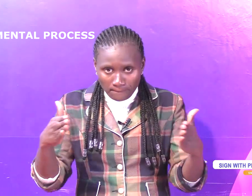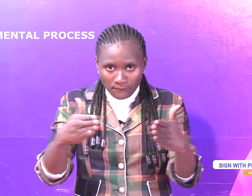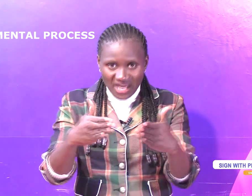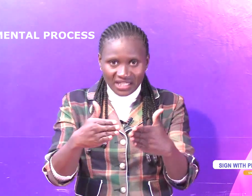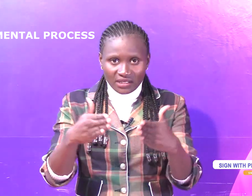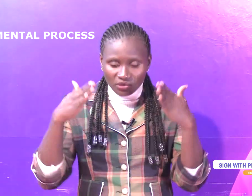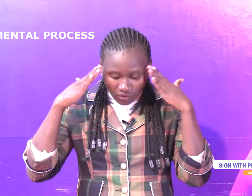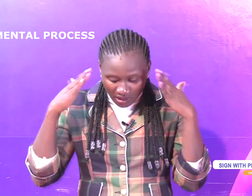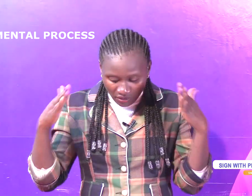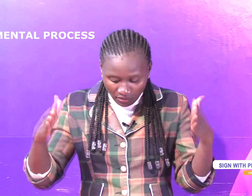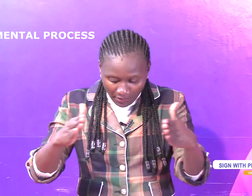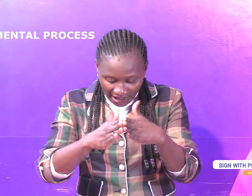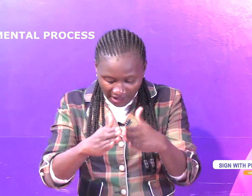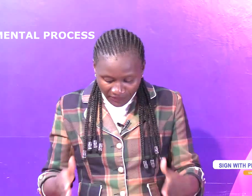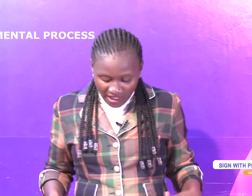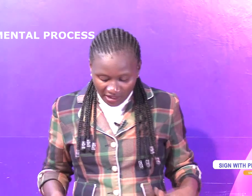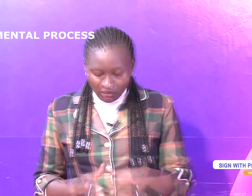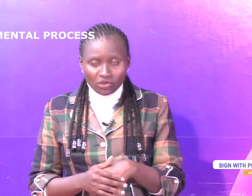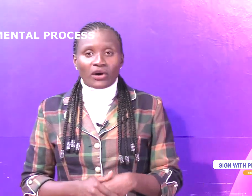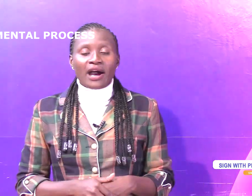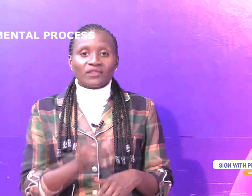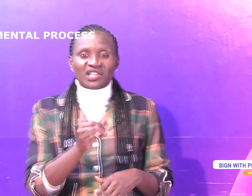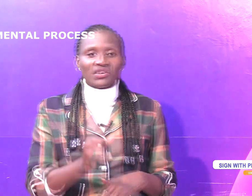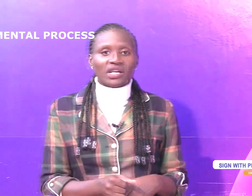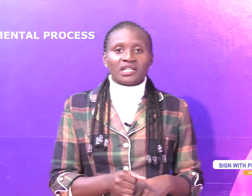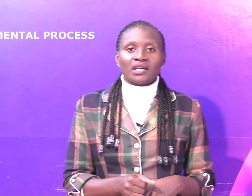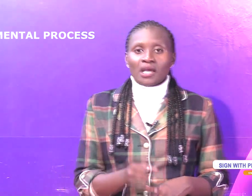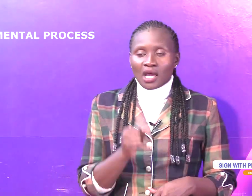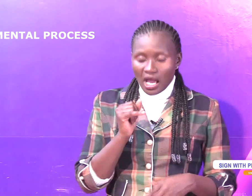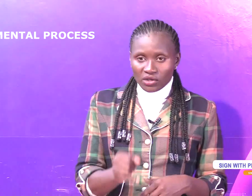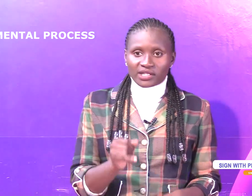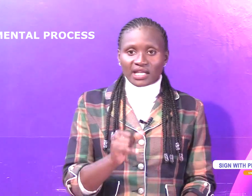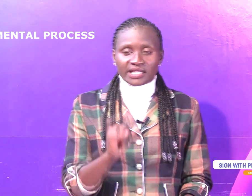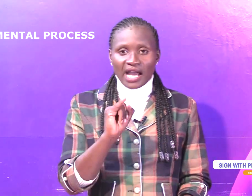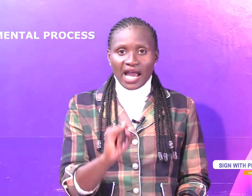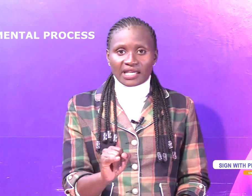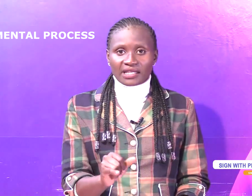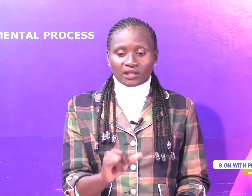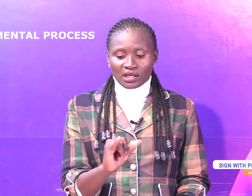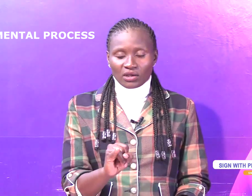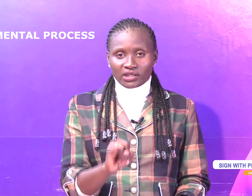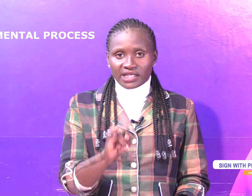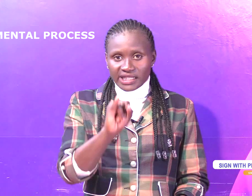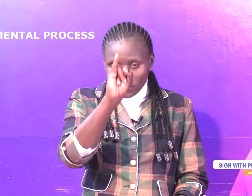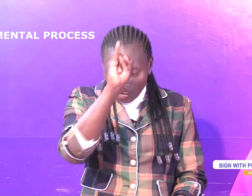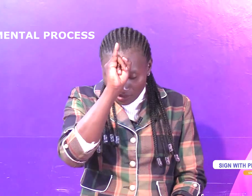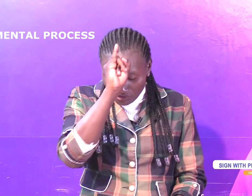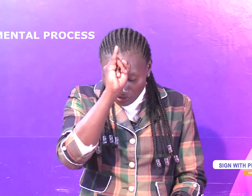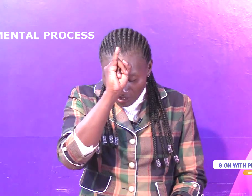narrow-minded. So you are narrow-minded. And then also have ignorant. Using letter I, you're just tapping it on your